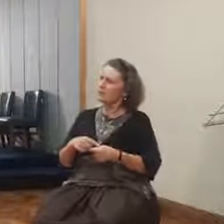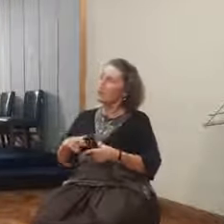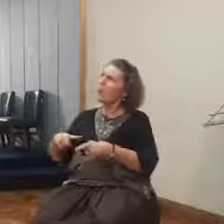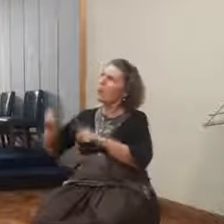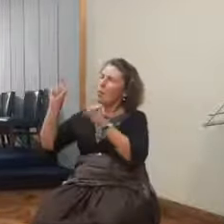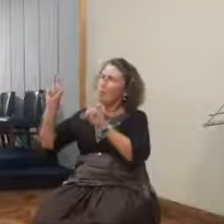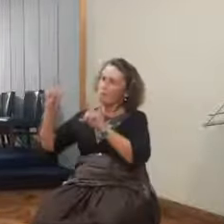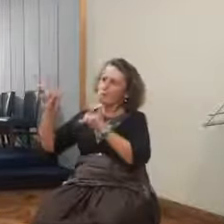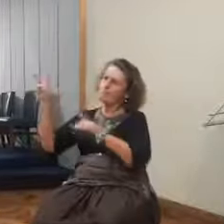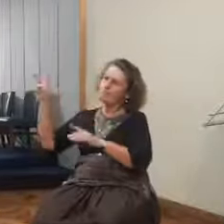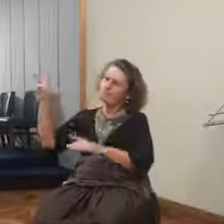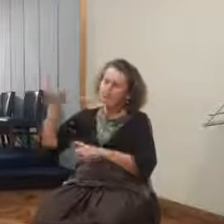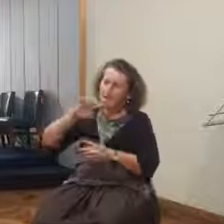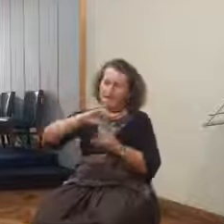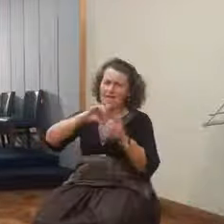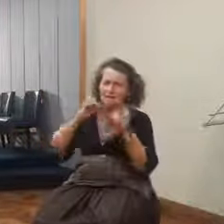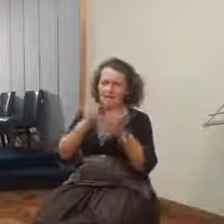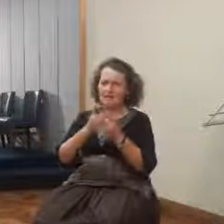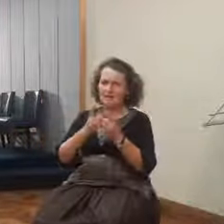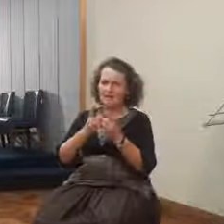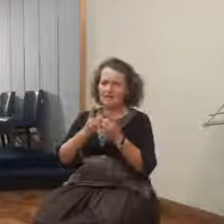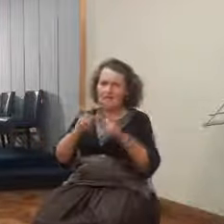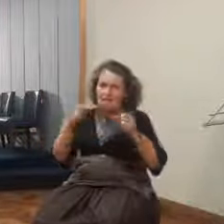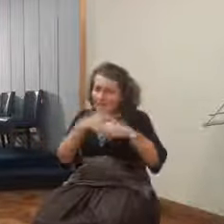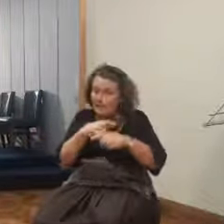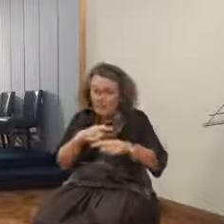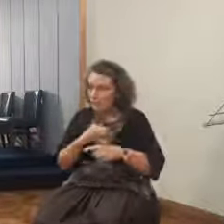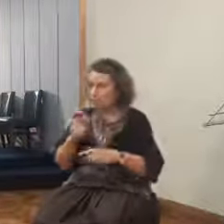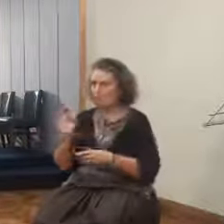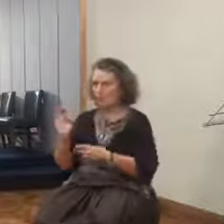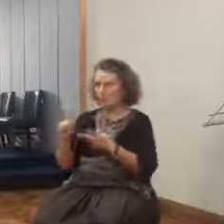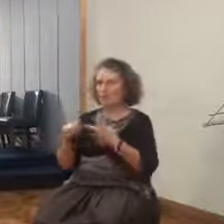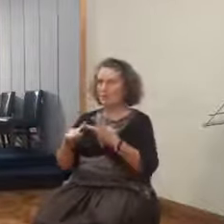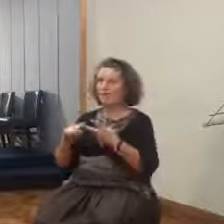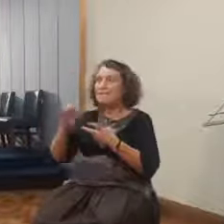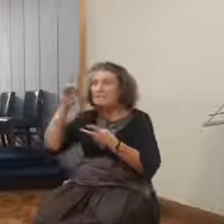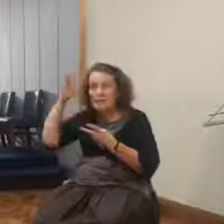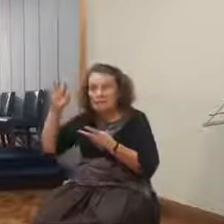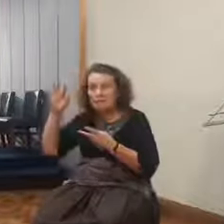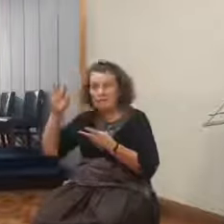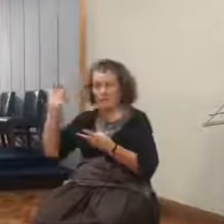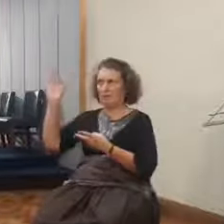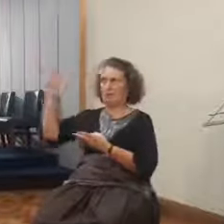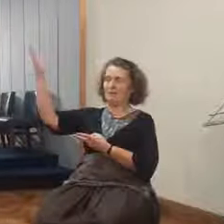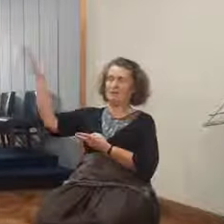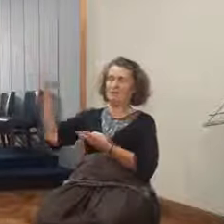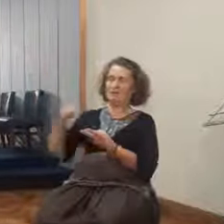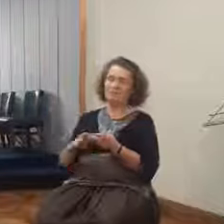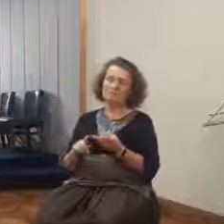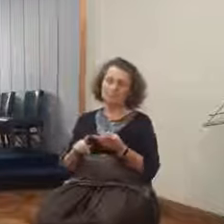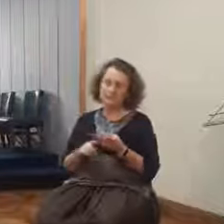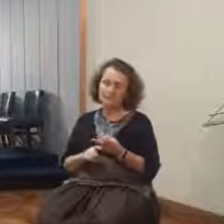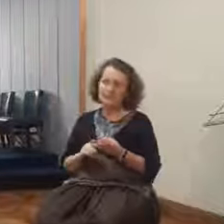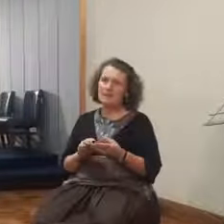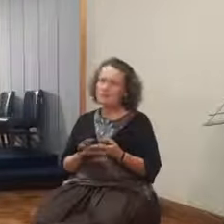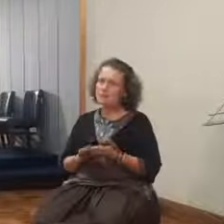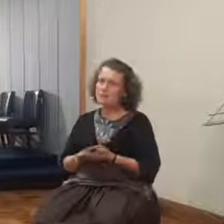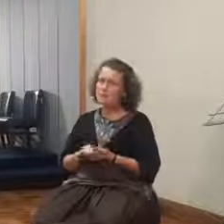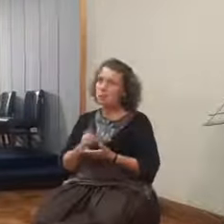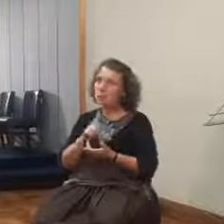nothing. God forgets nothing. Judgment for sin is sure. If you're listening tonight to this